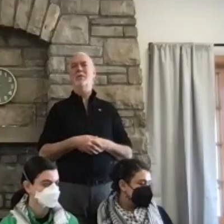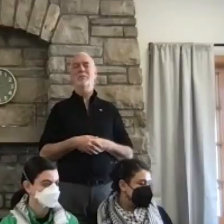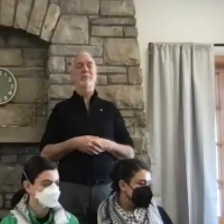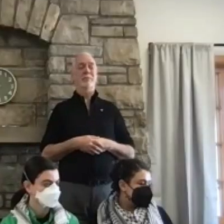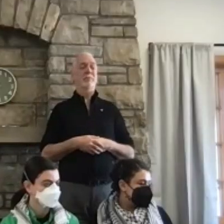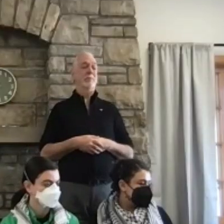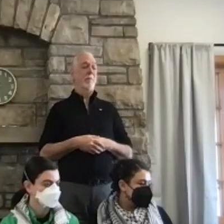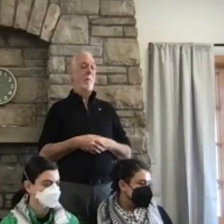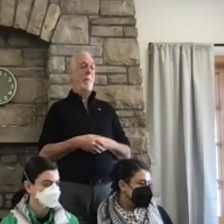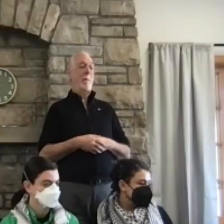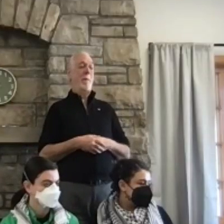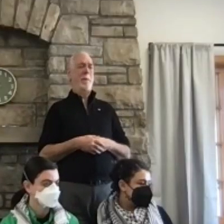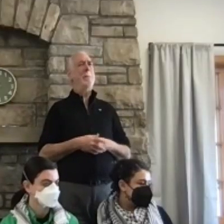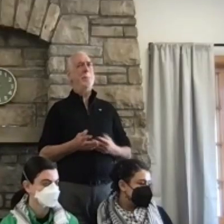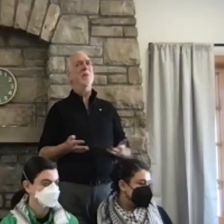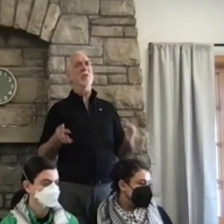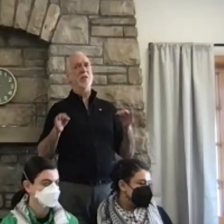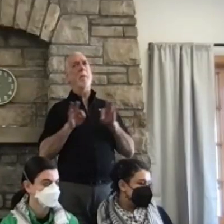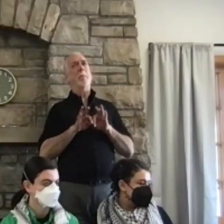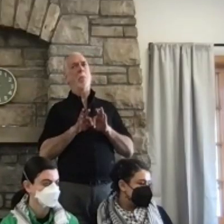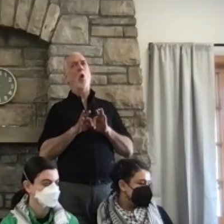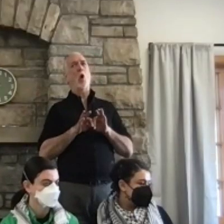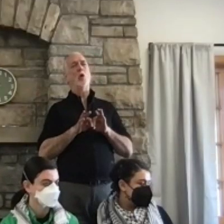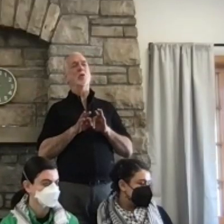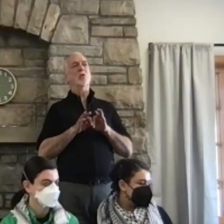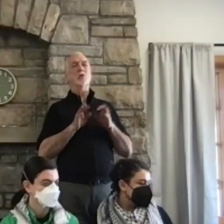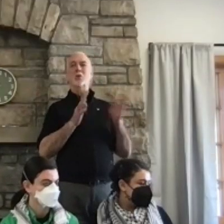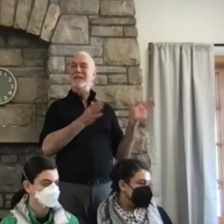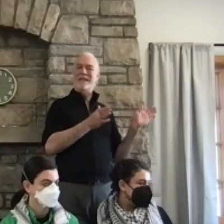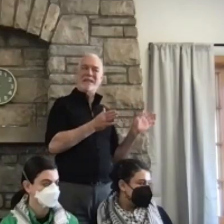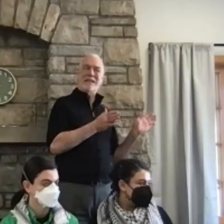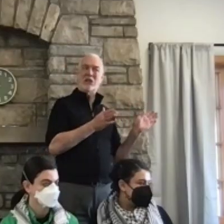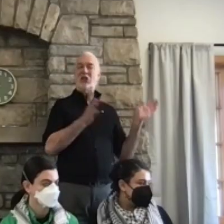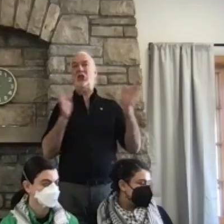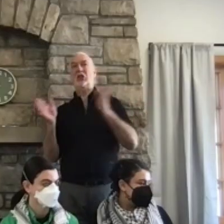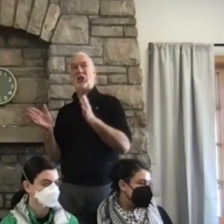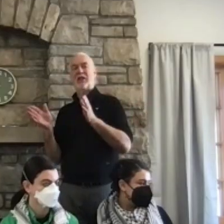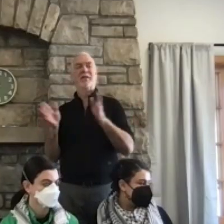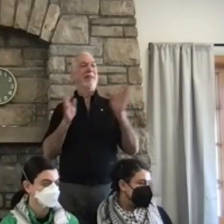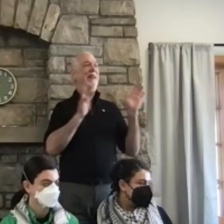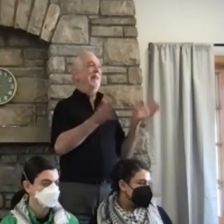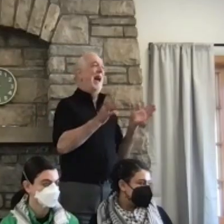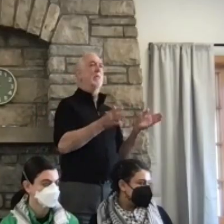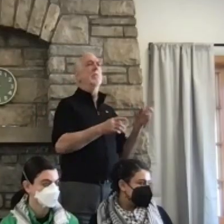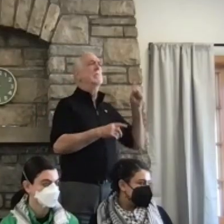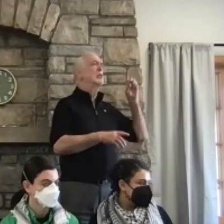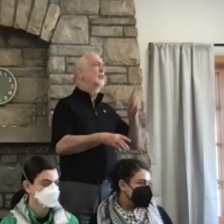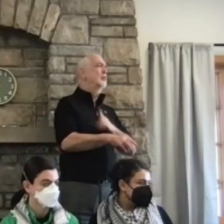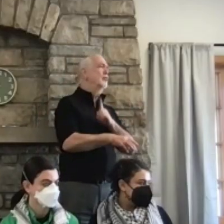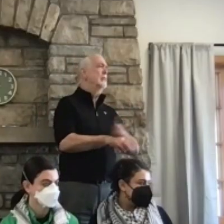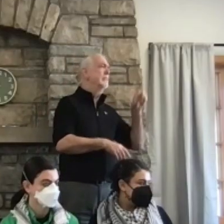It's important to shift that conversation away from obligation to